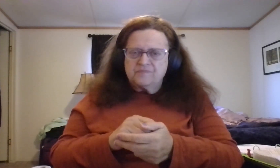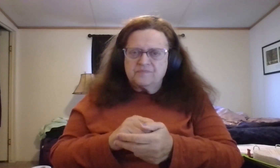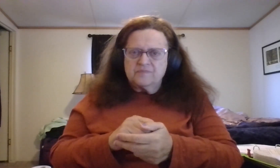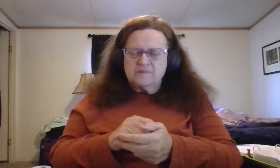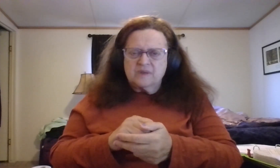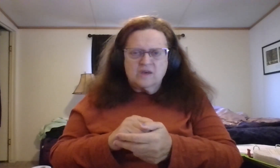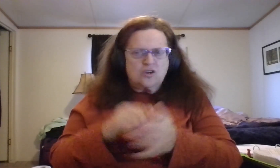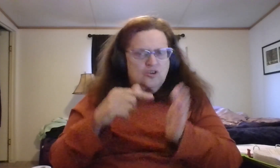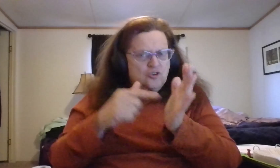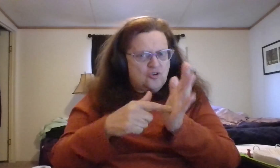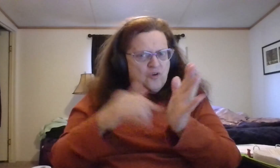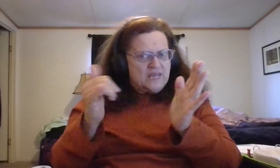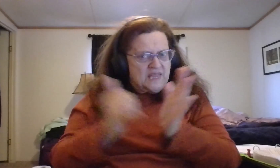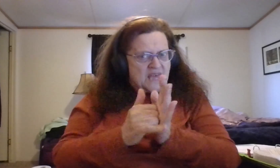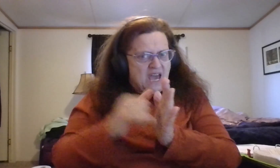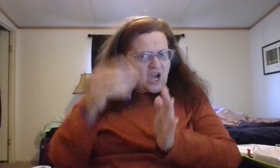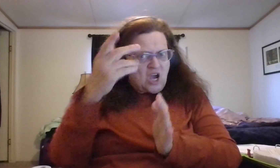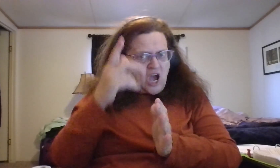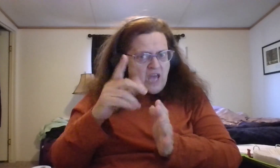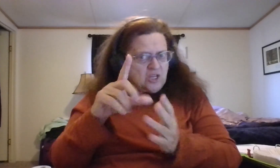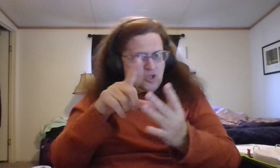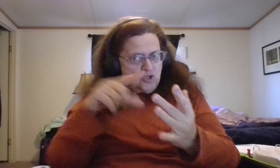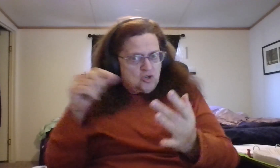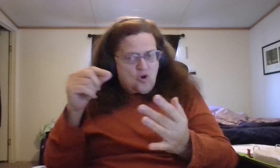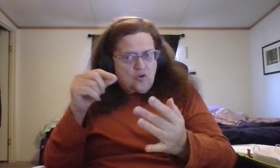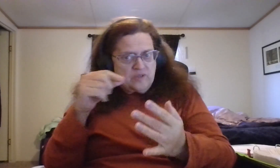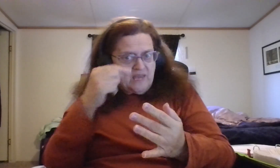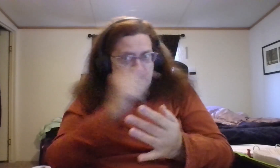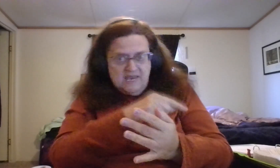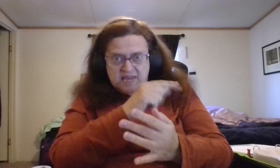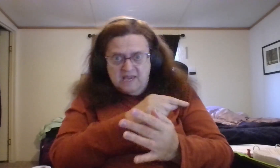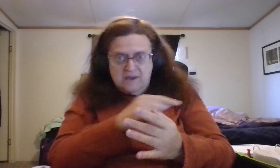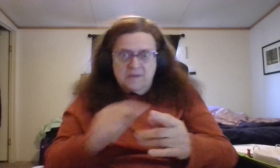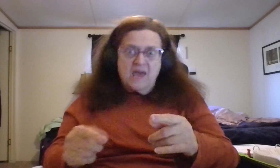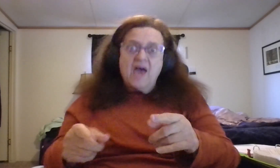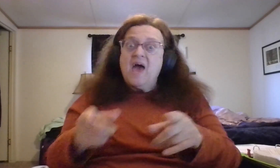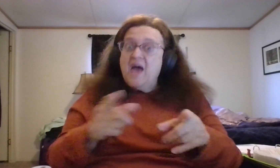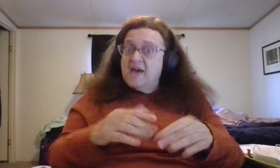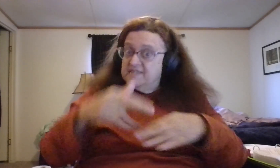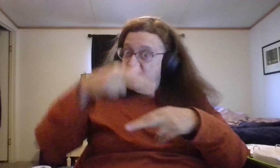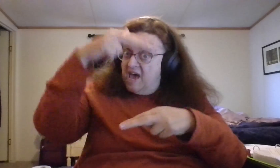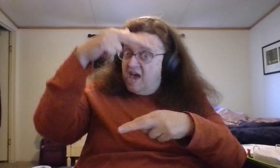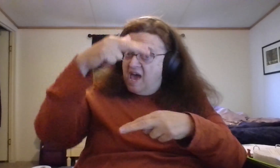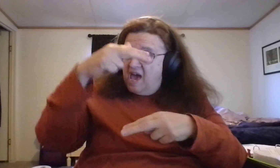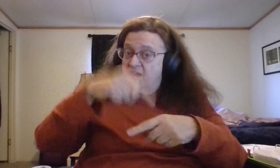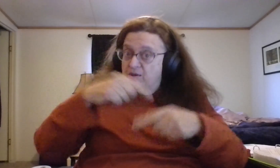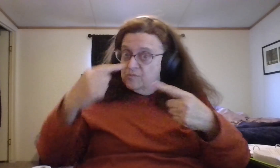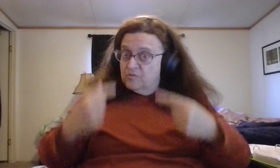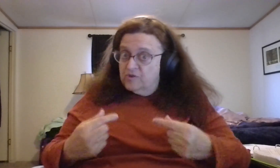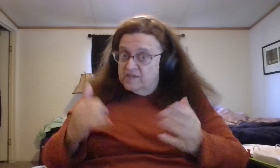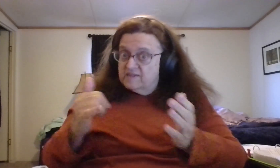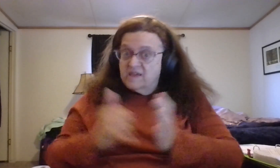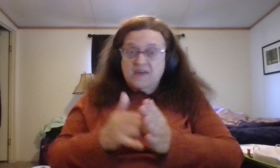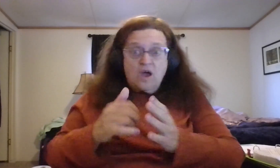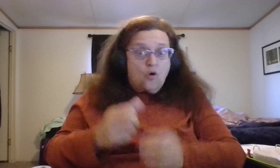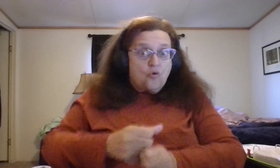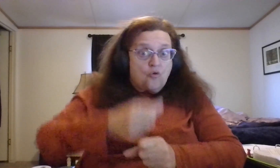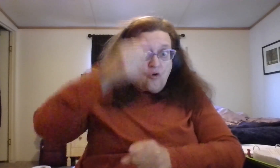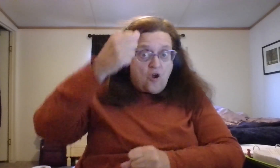indicating that God chose him as high priest. That rod was later put